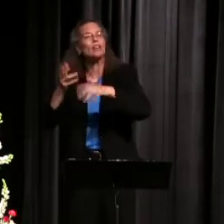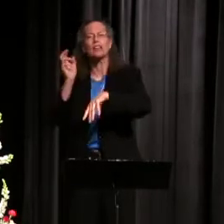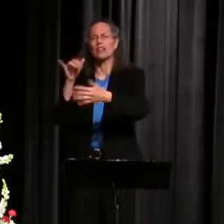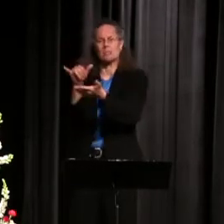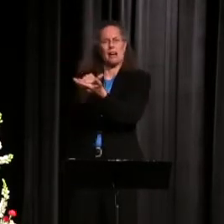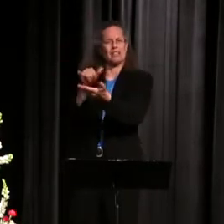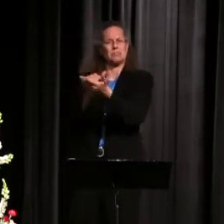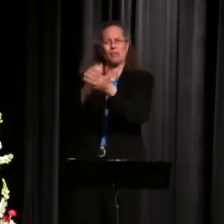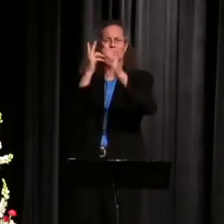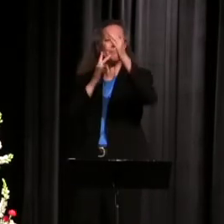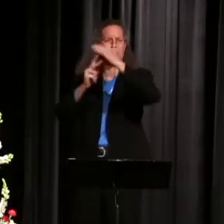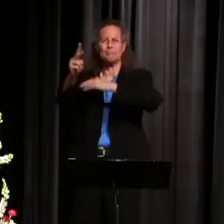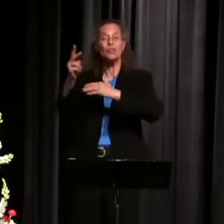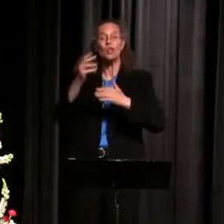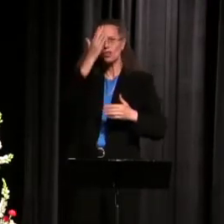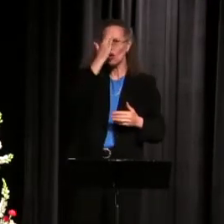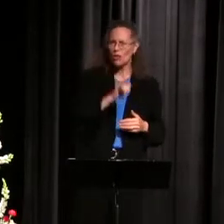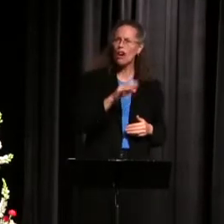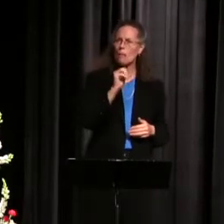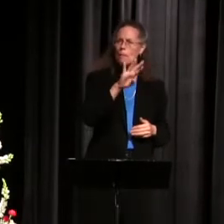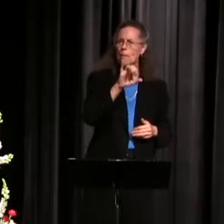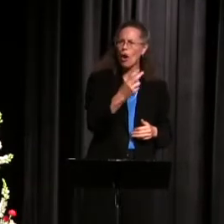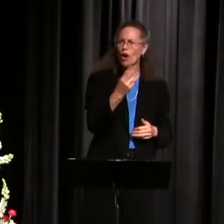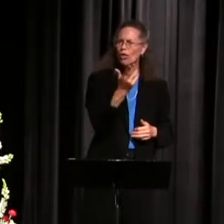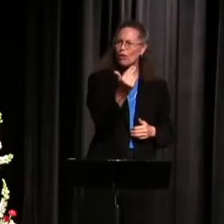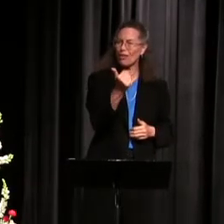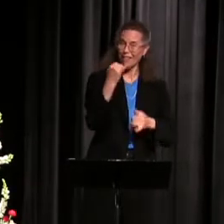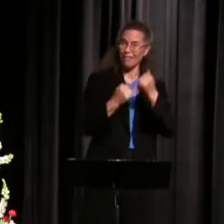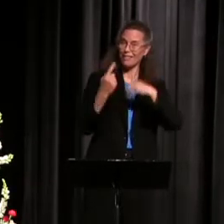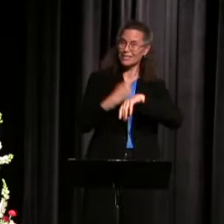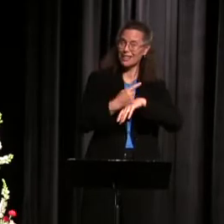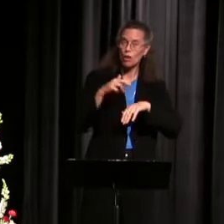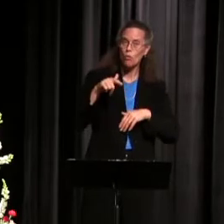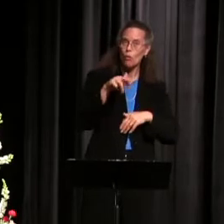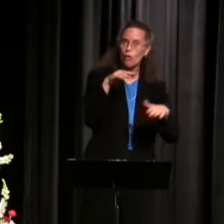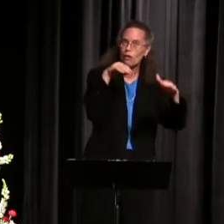Nobody knew March 13th would be our last day walking the halls of FHS.